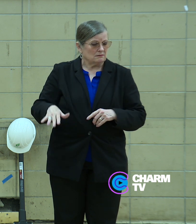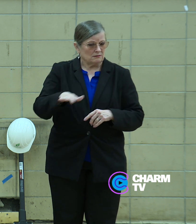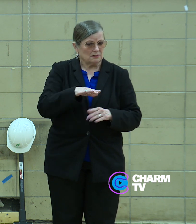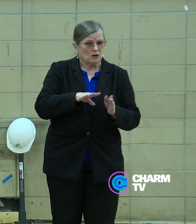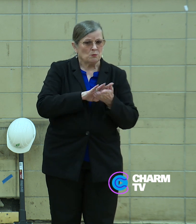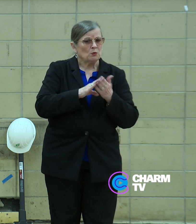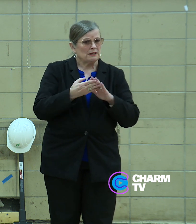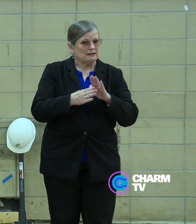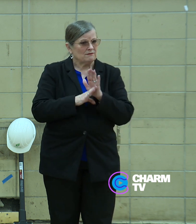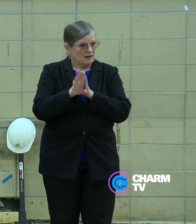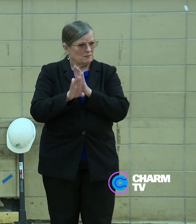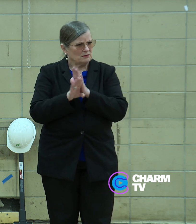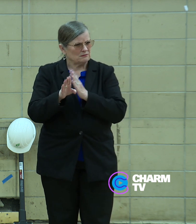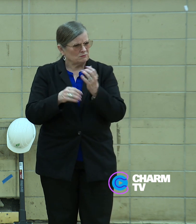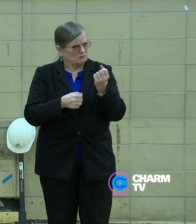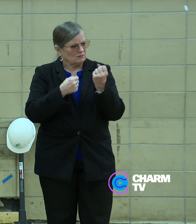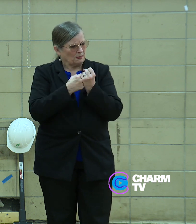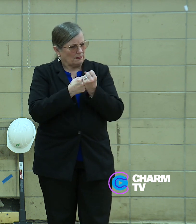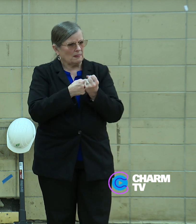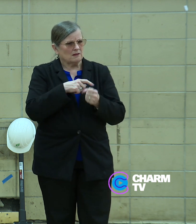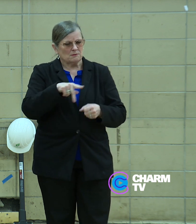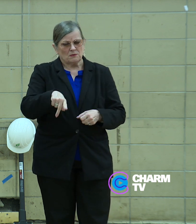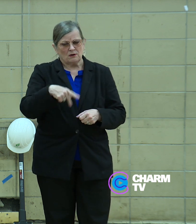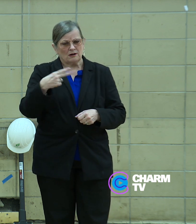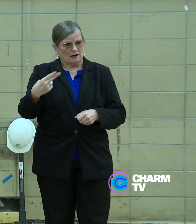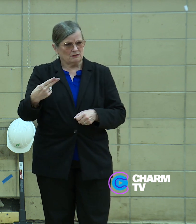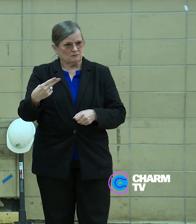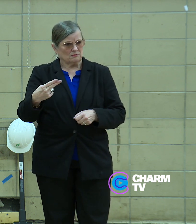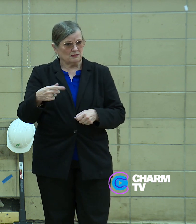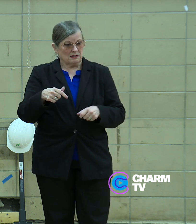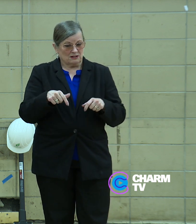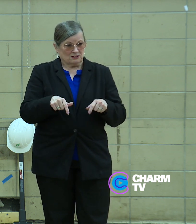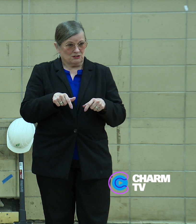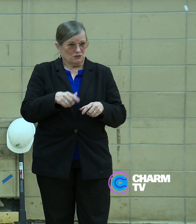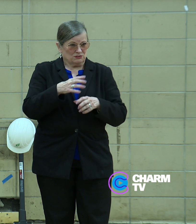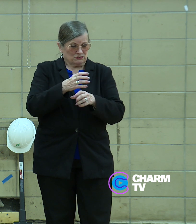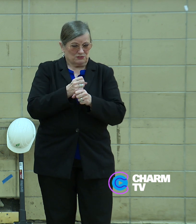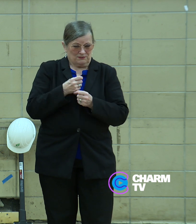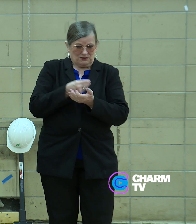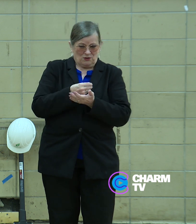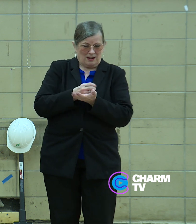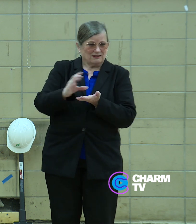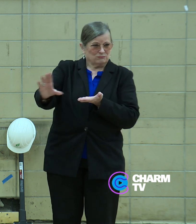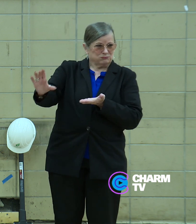in support of Park Heights receiving the grant funding for J.D.